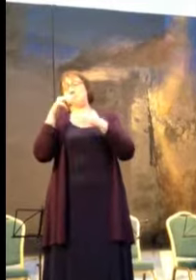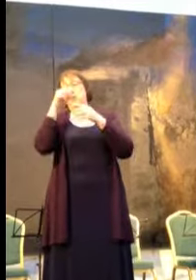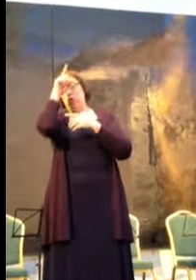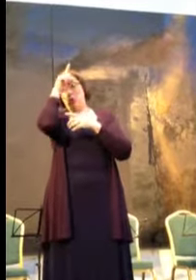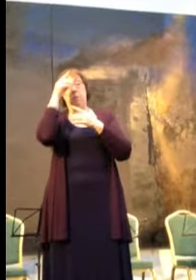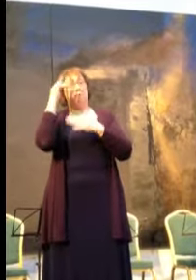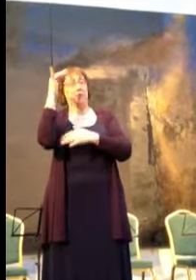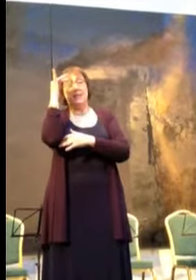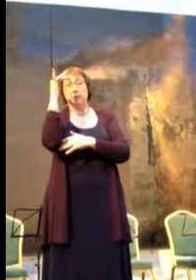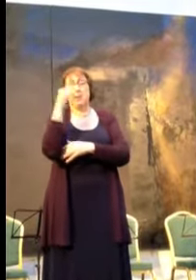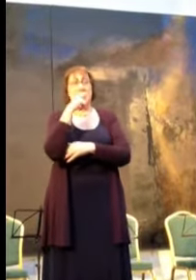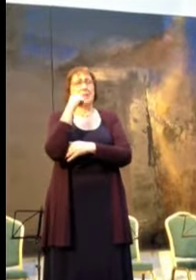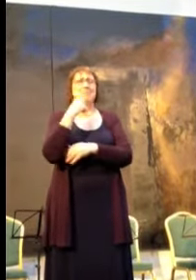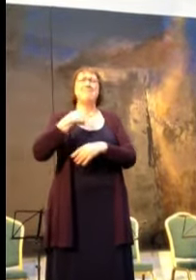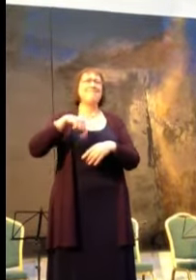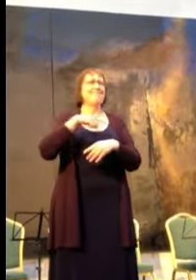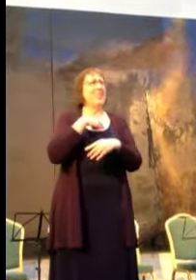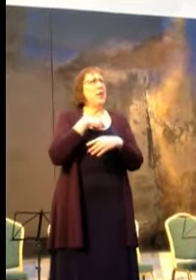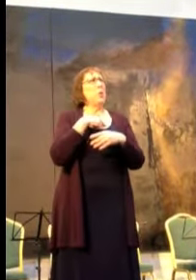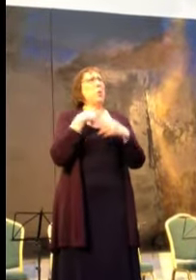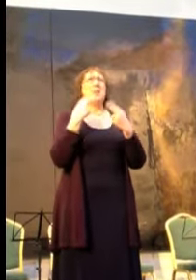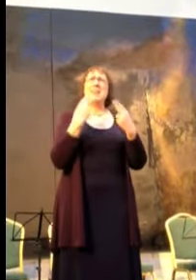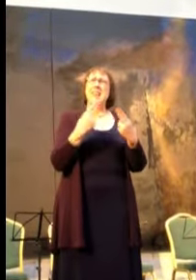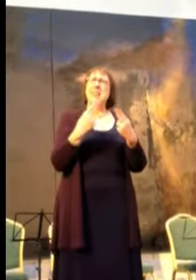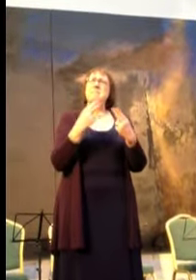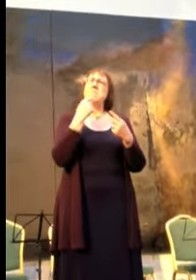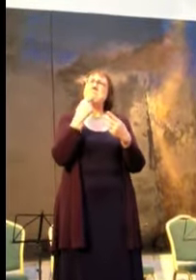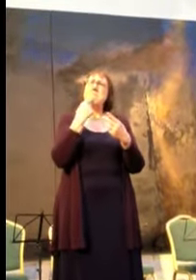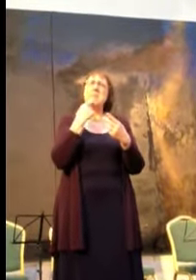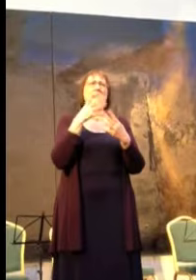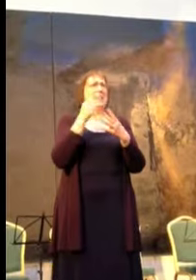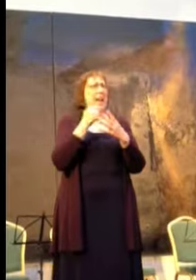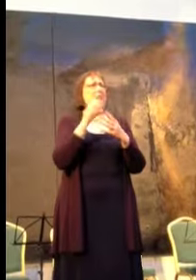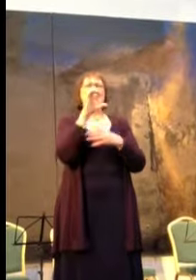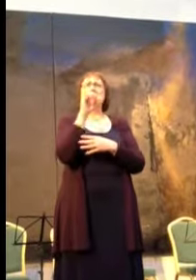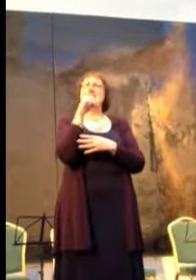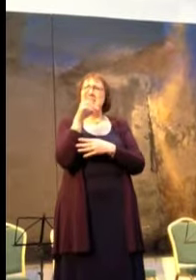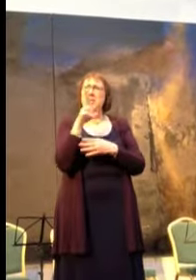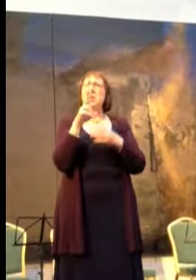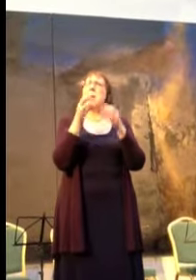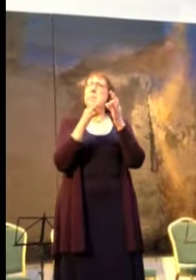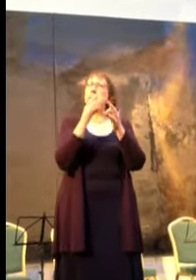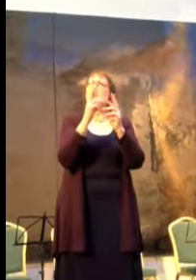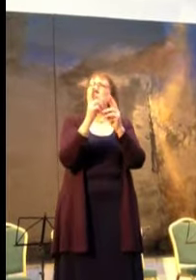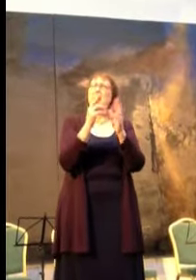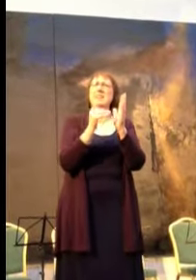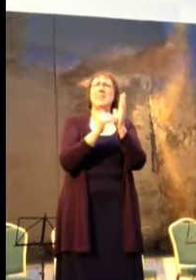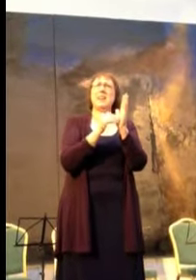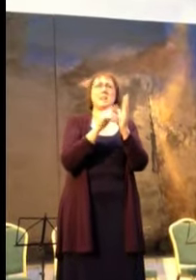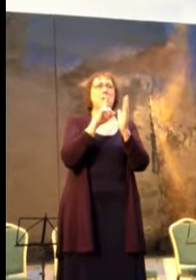it has to be associated not only with narrowly constructed versions of civil and political rights, but with